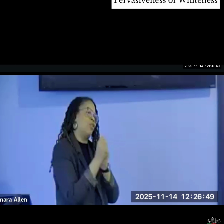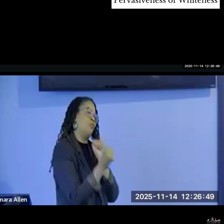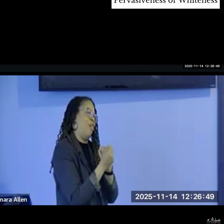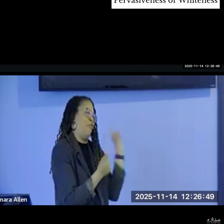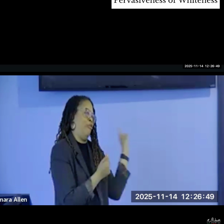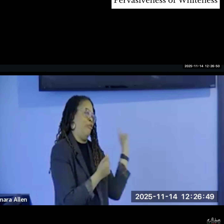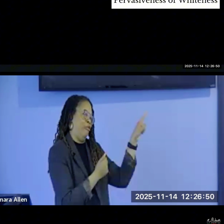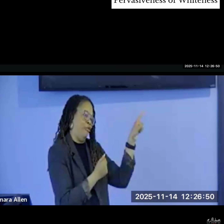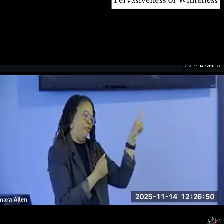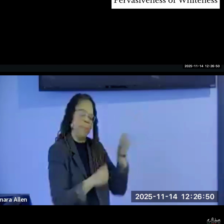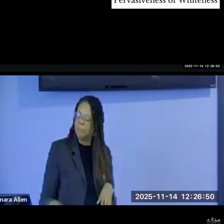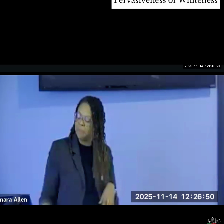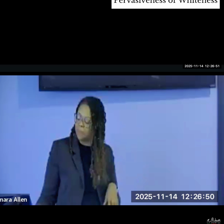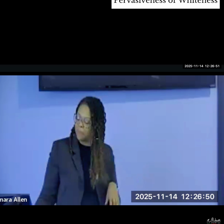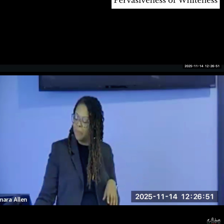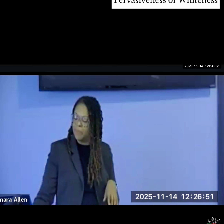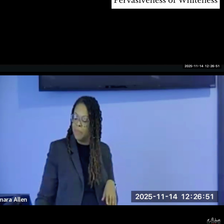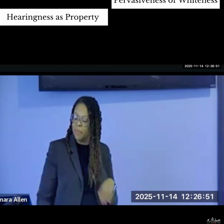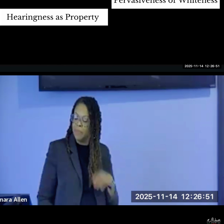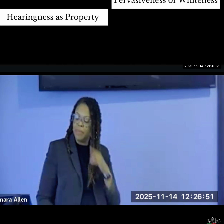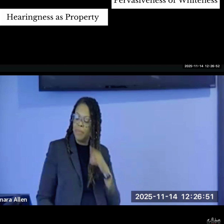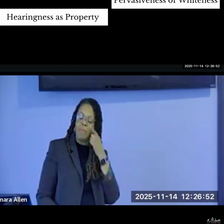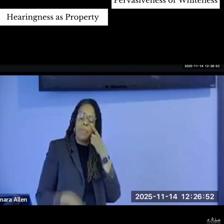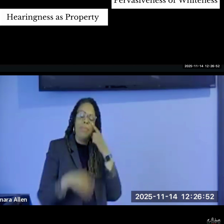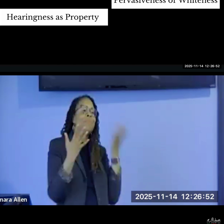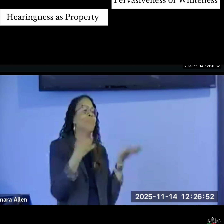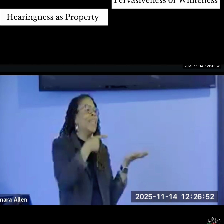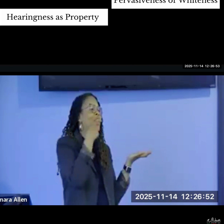that anti-Blackness.